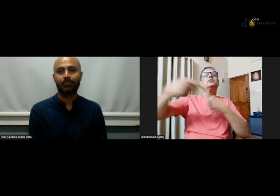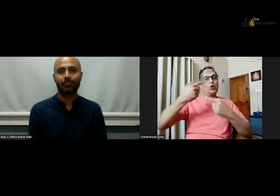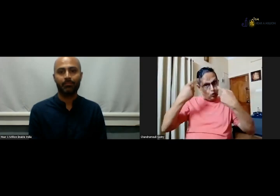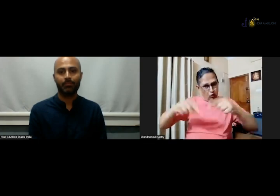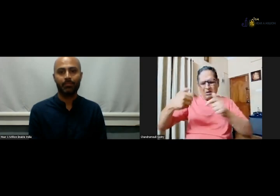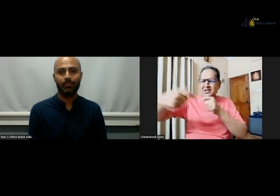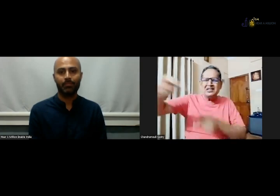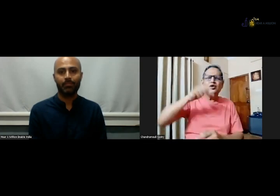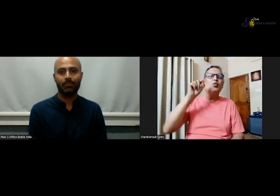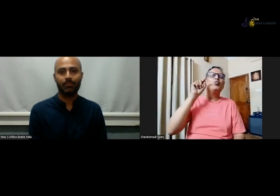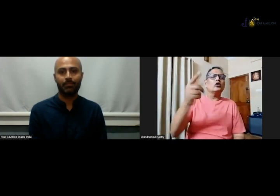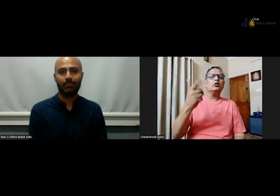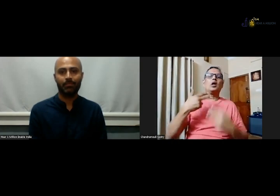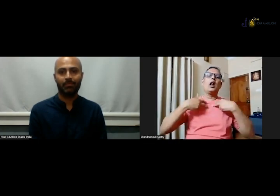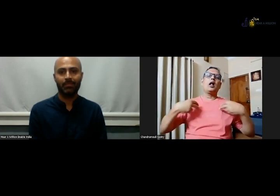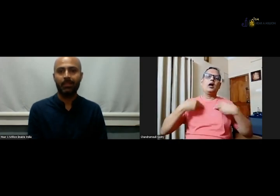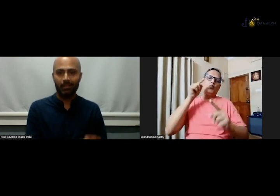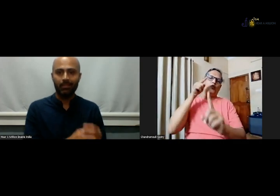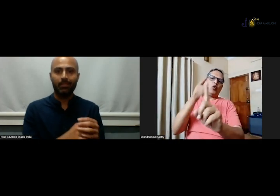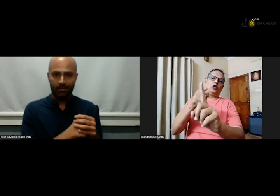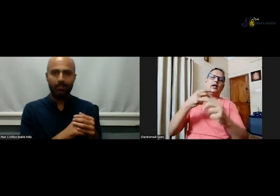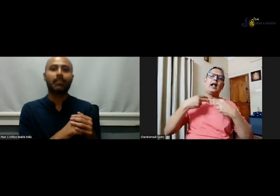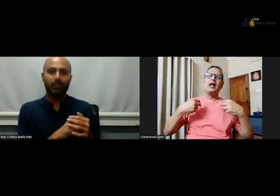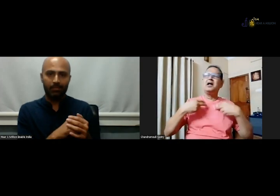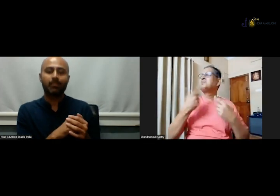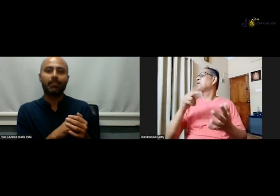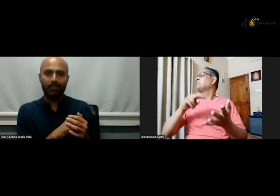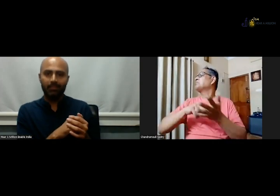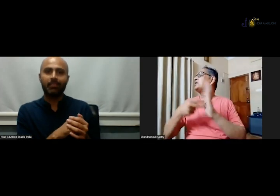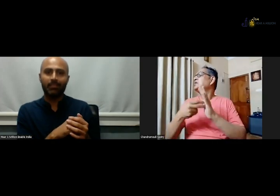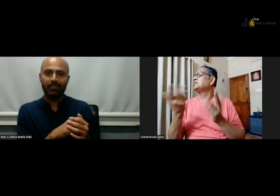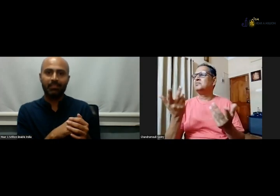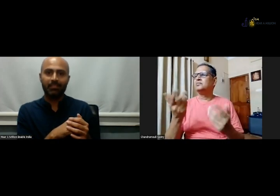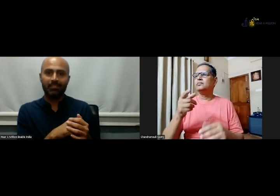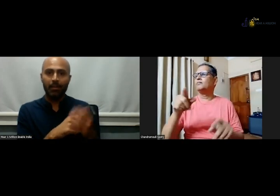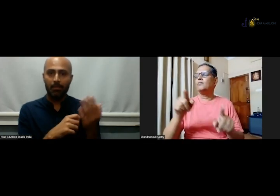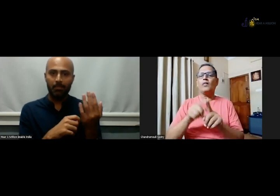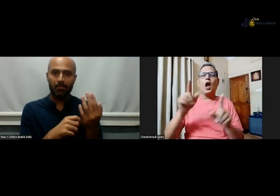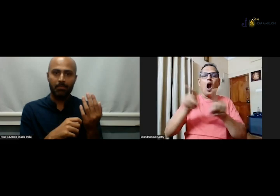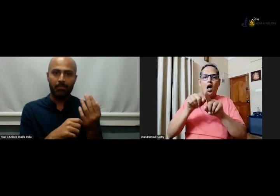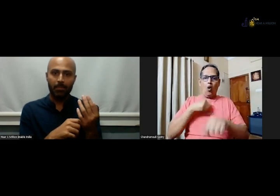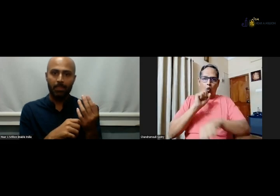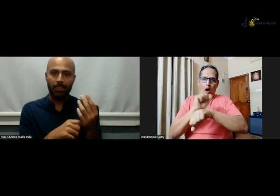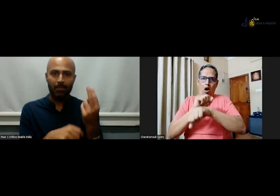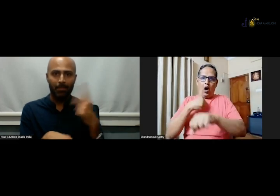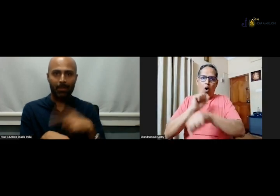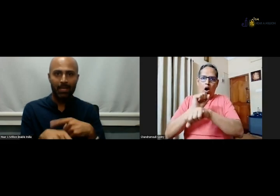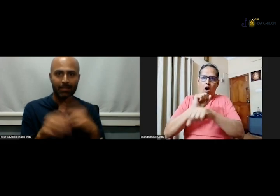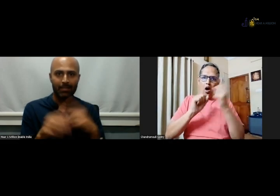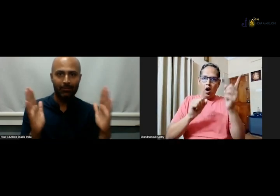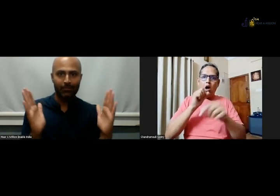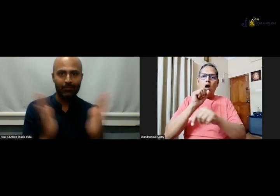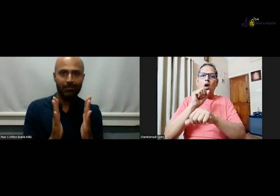things. And we also stayed in contact with each other all the time,